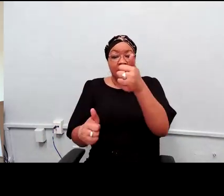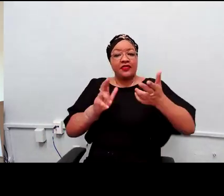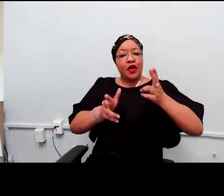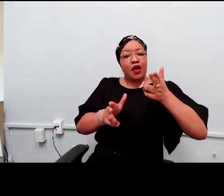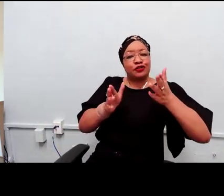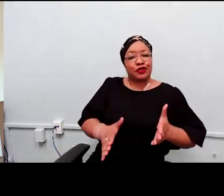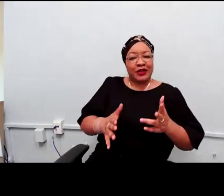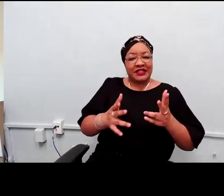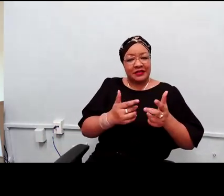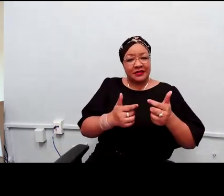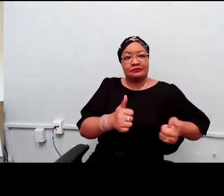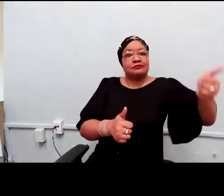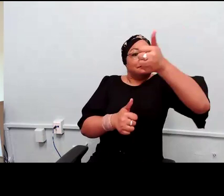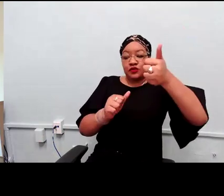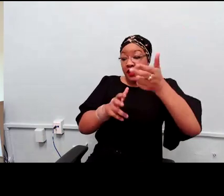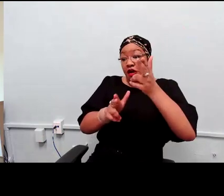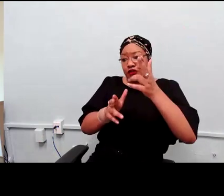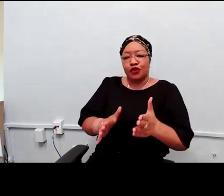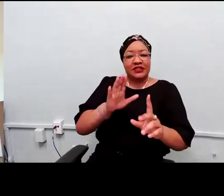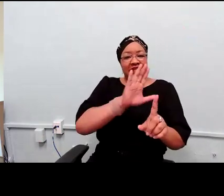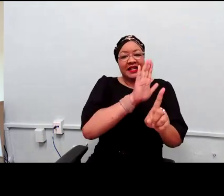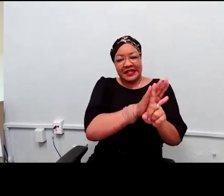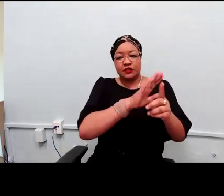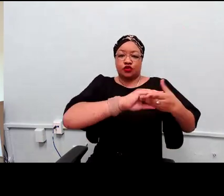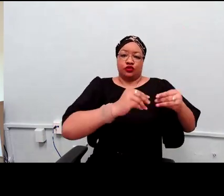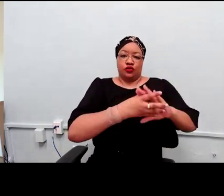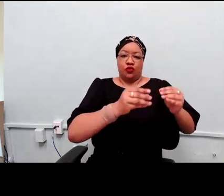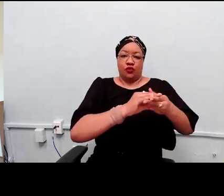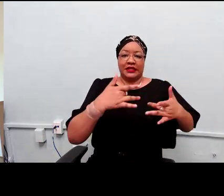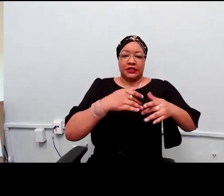be the lion, be the lion. So